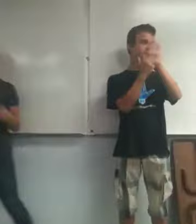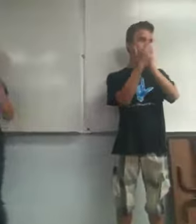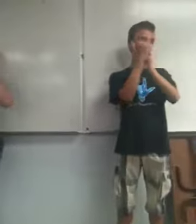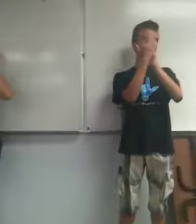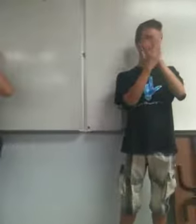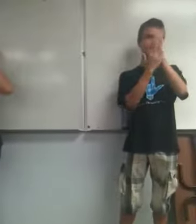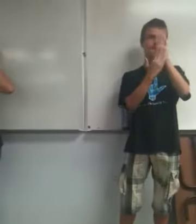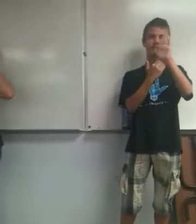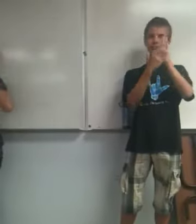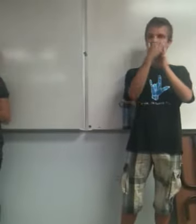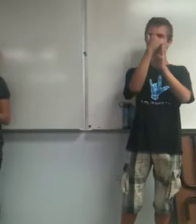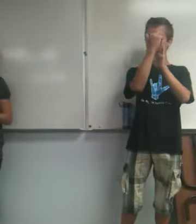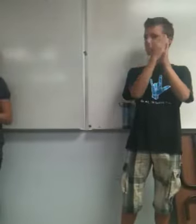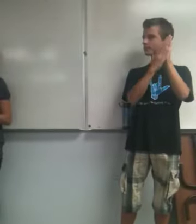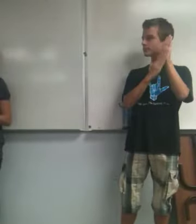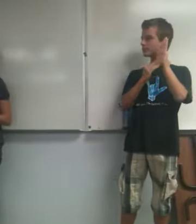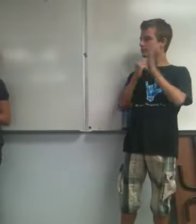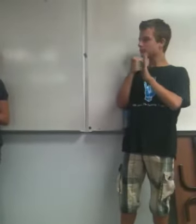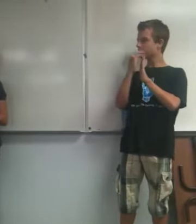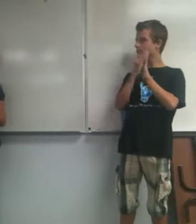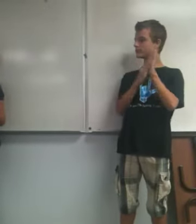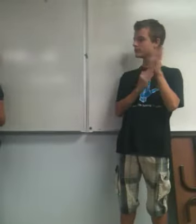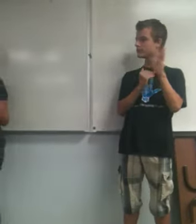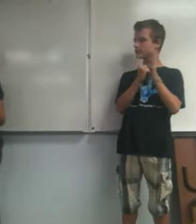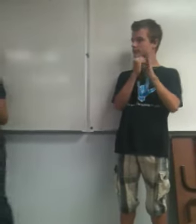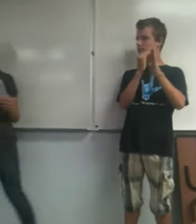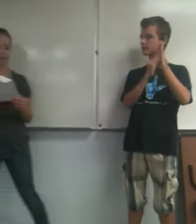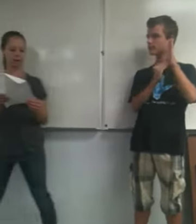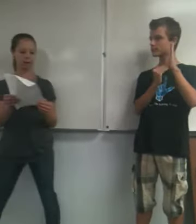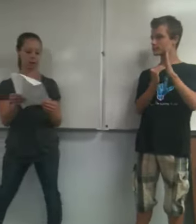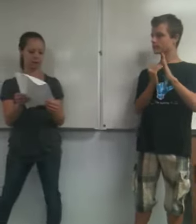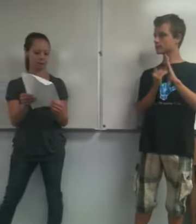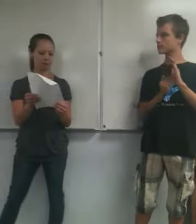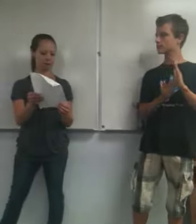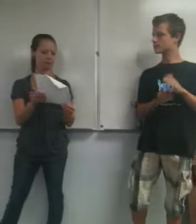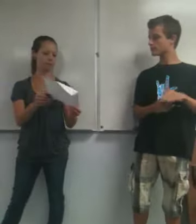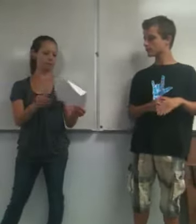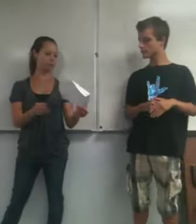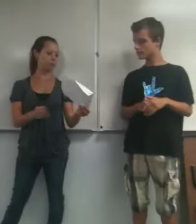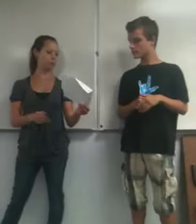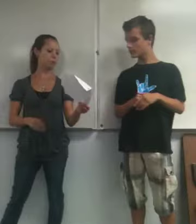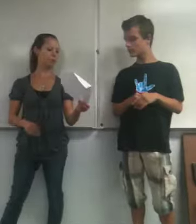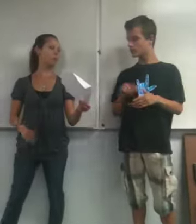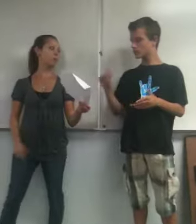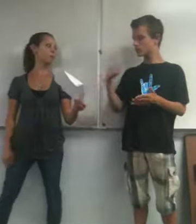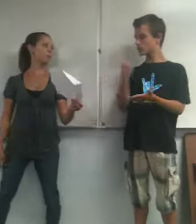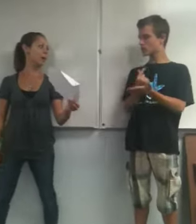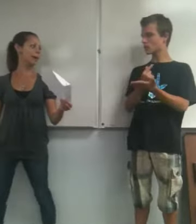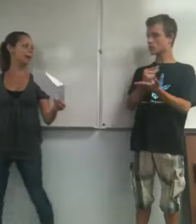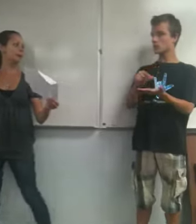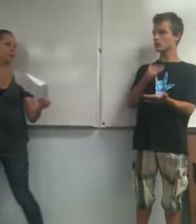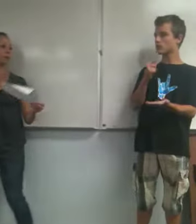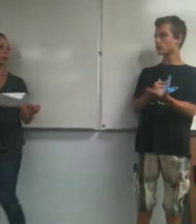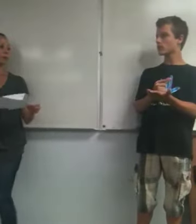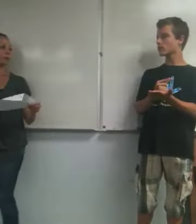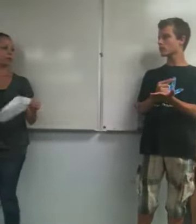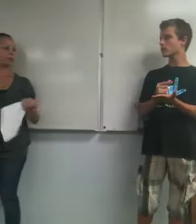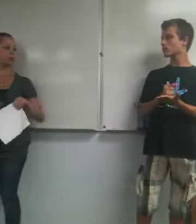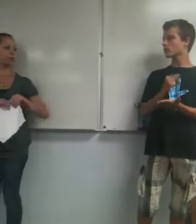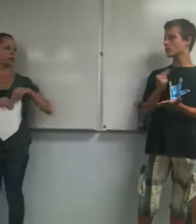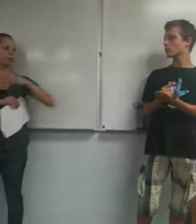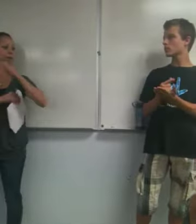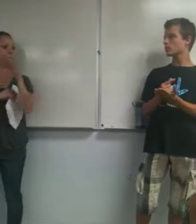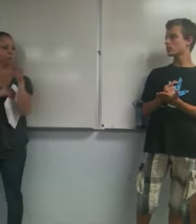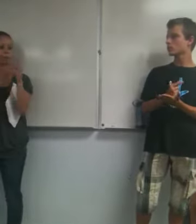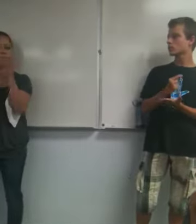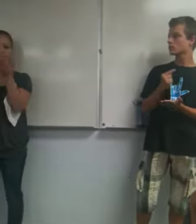Paint, like you're using a paintbrush on a piece of paper. 20 is grade.